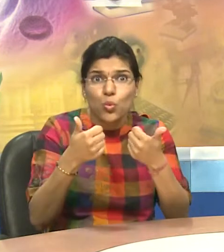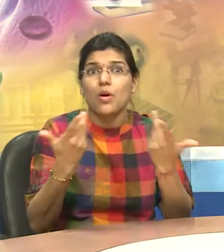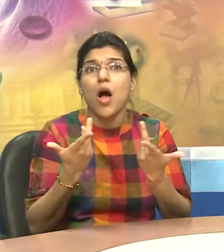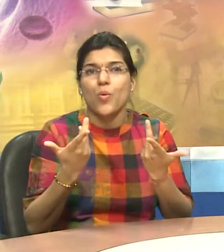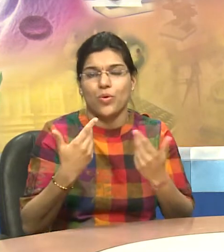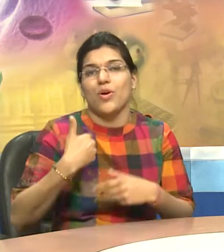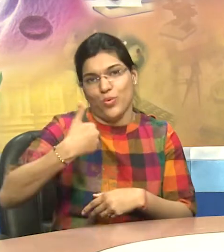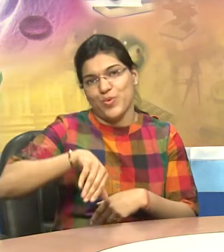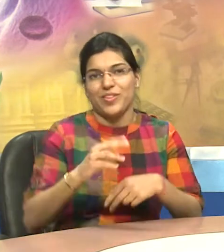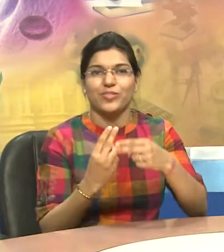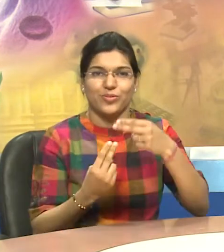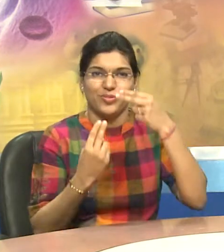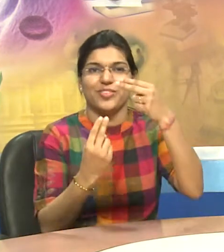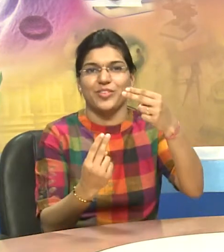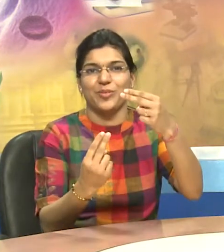sounds. We will explain it.